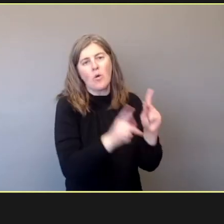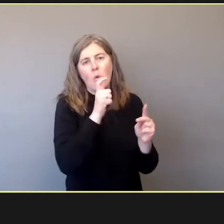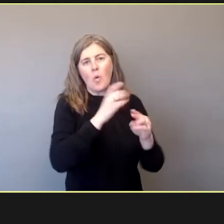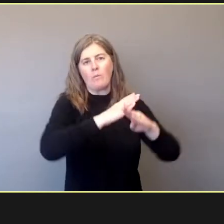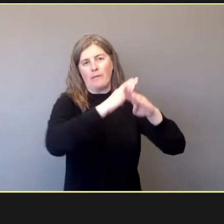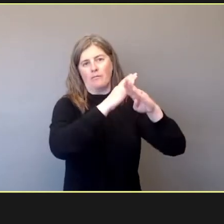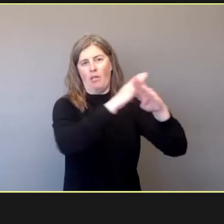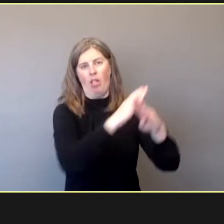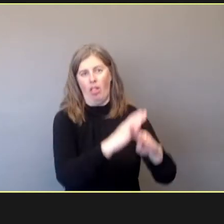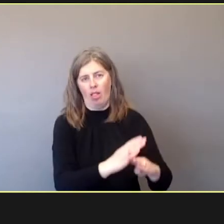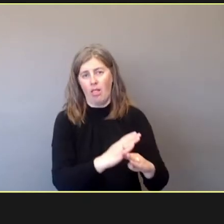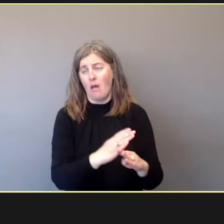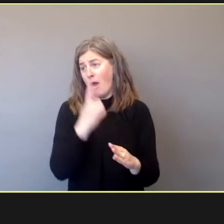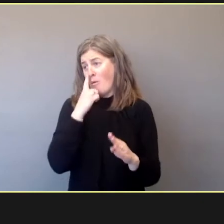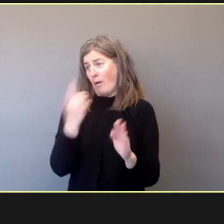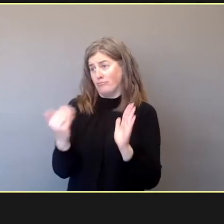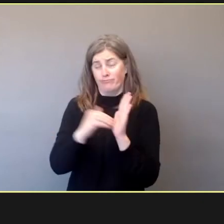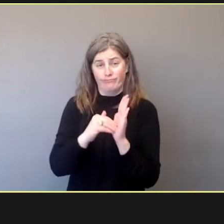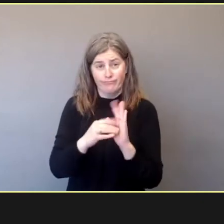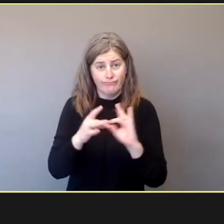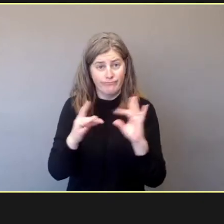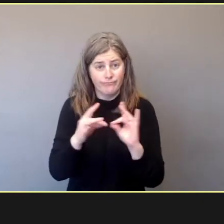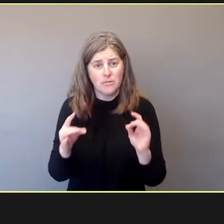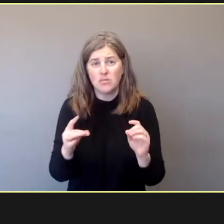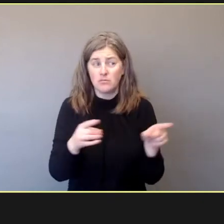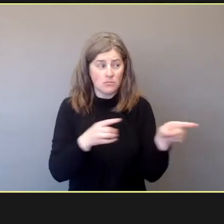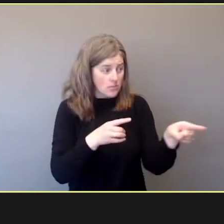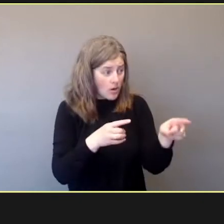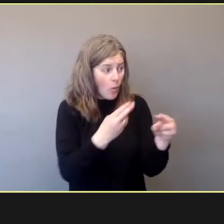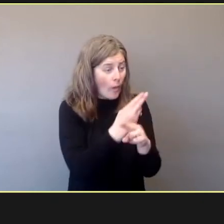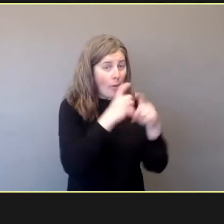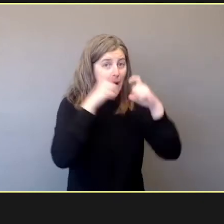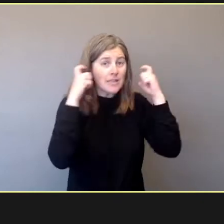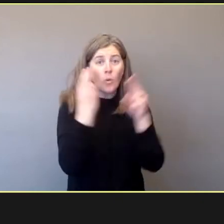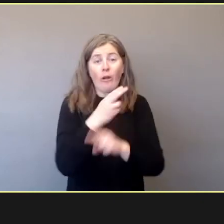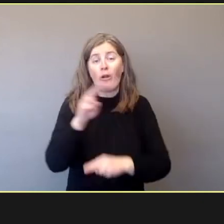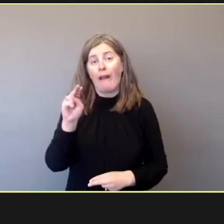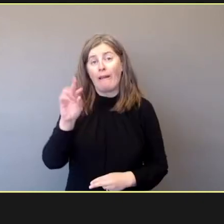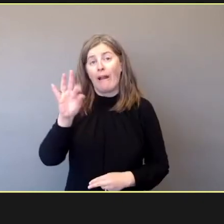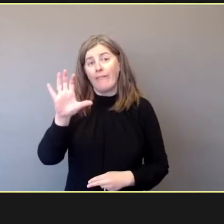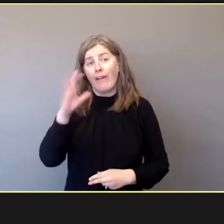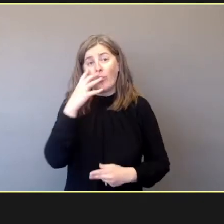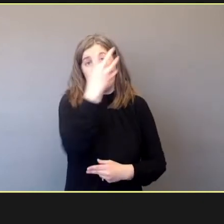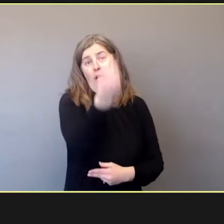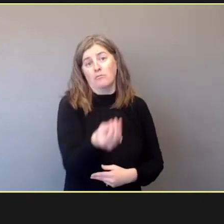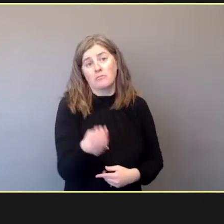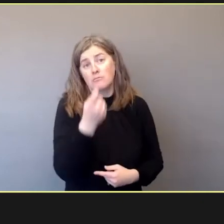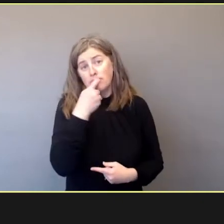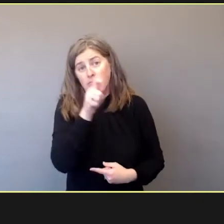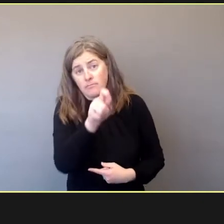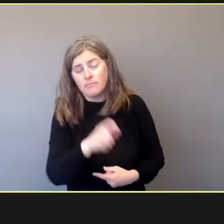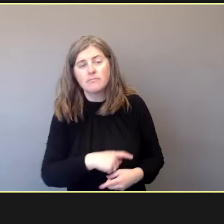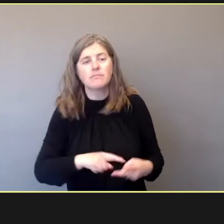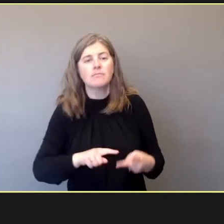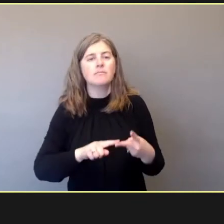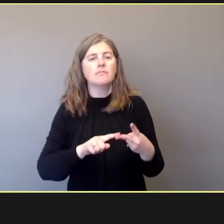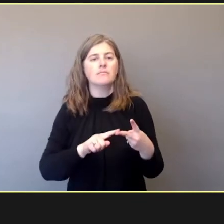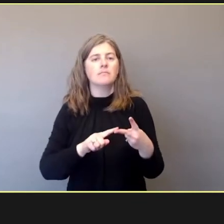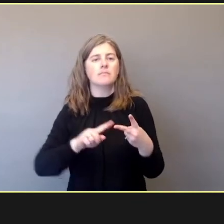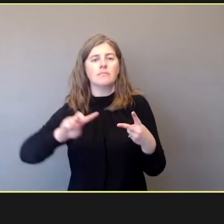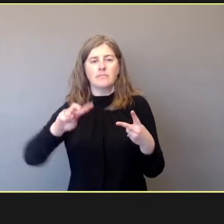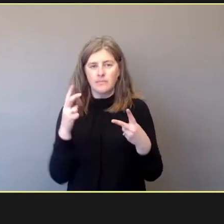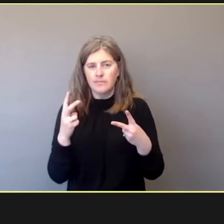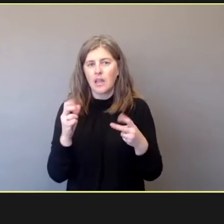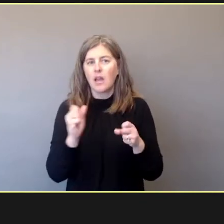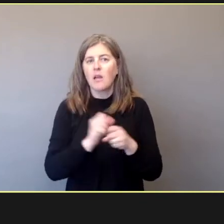immunocompromised people, but I can say it again. Wear your mask. Wear an N95 mask when you go out. 2, make sure